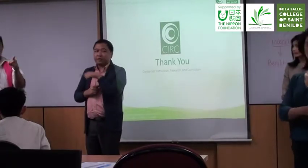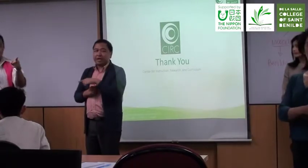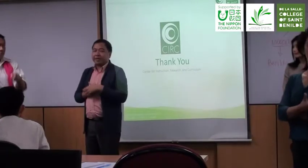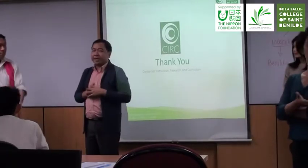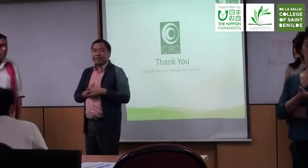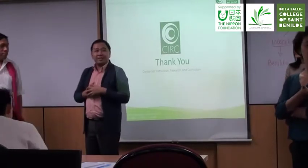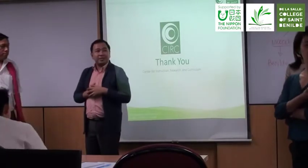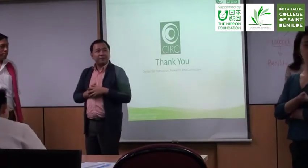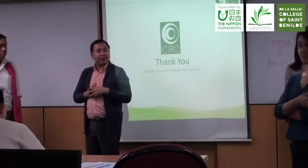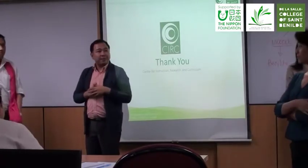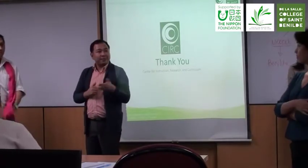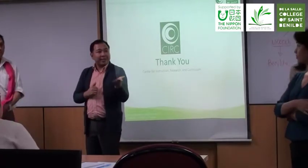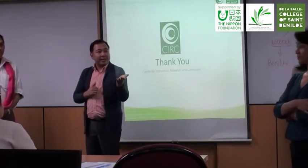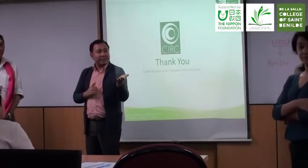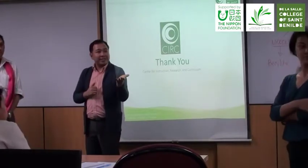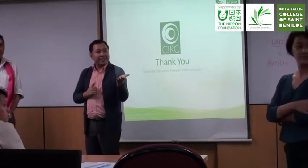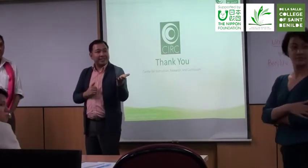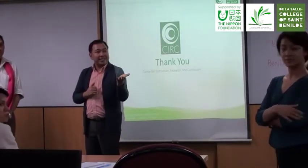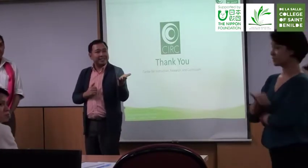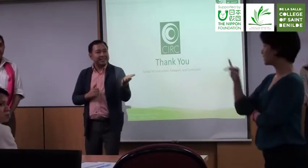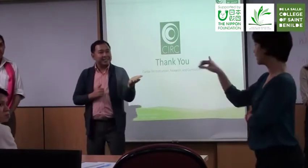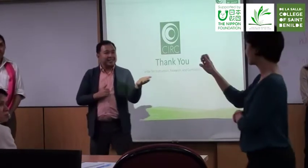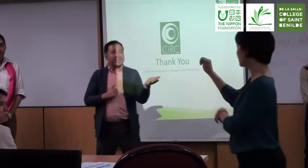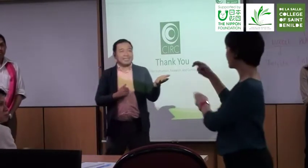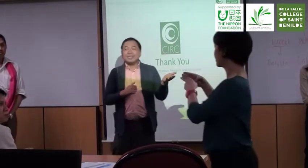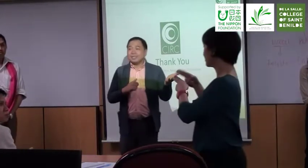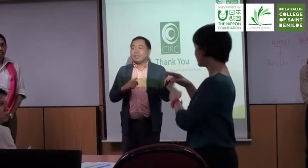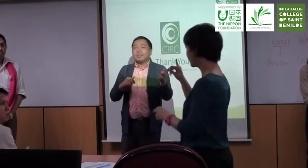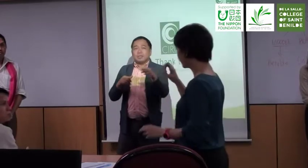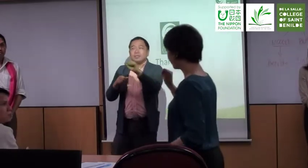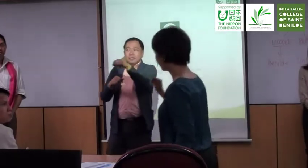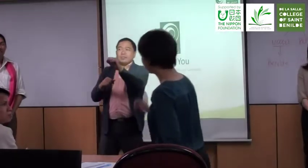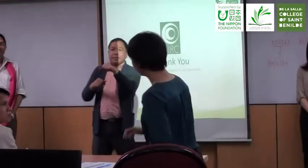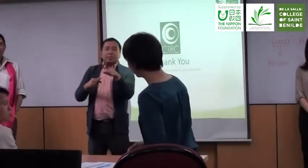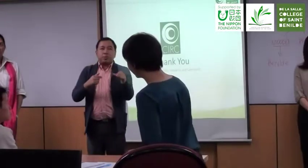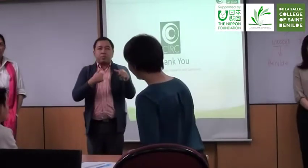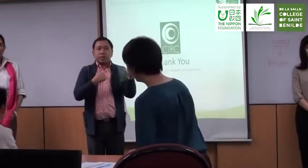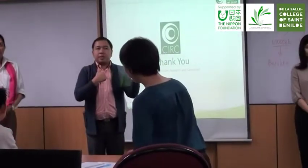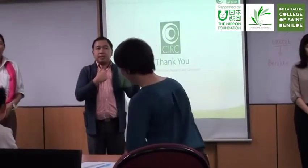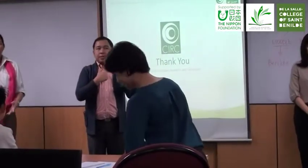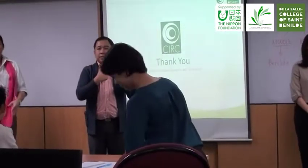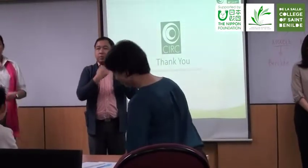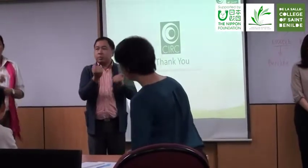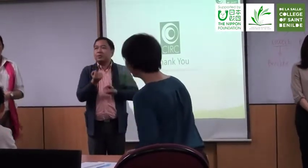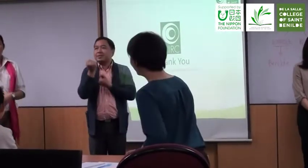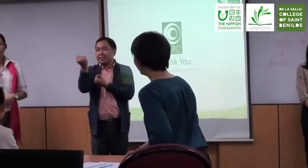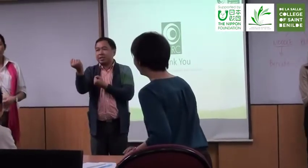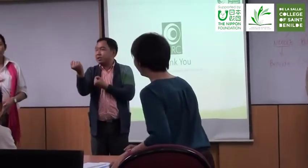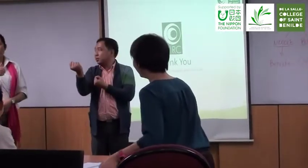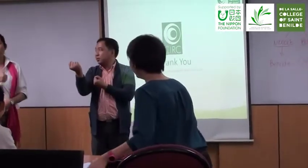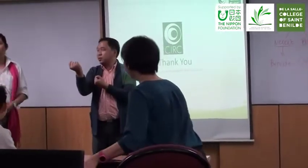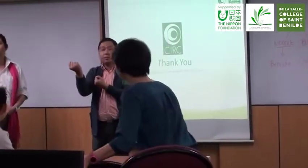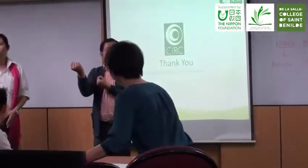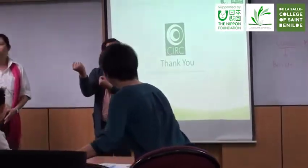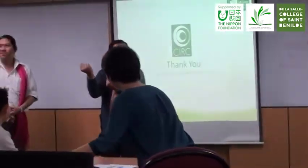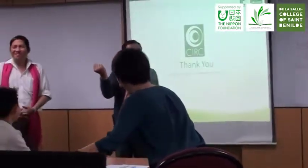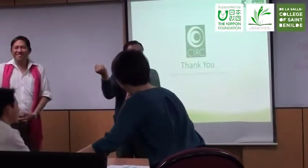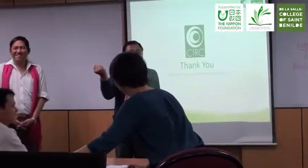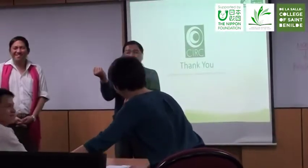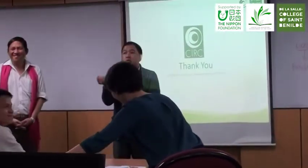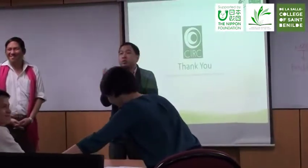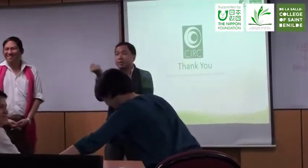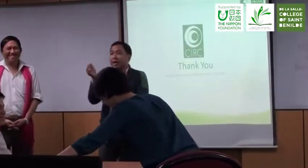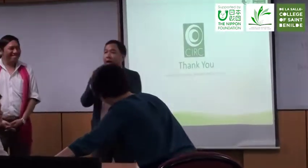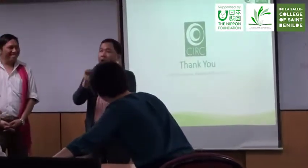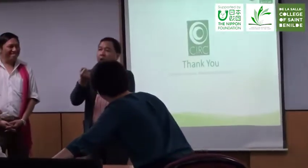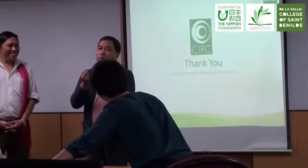I think we also have an answer from CIRC. I was about to suggest that the